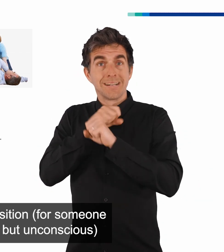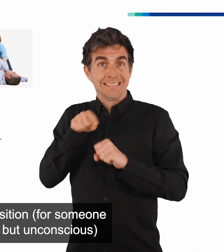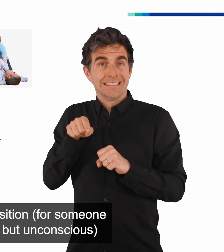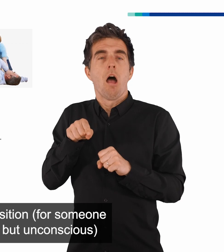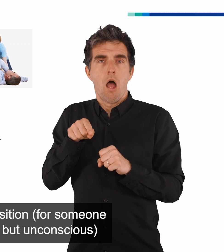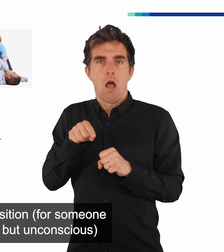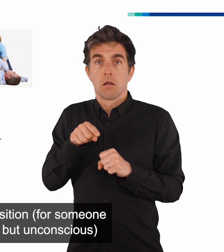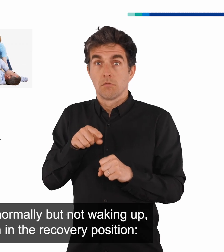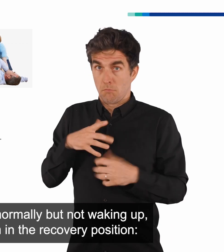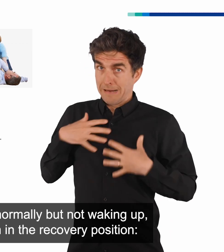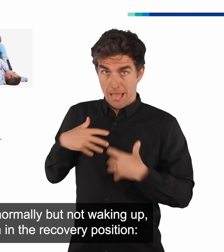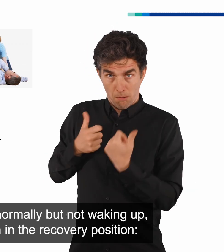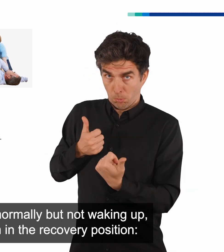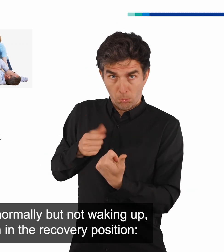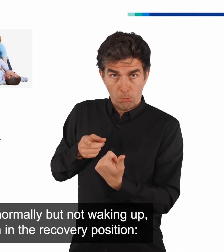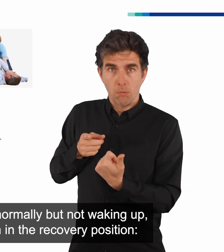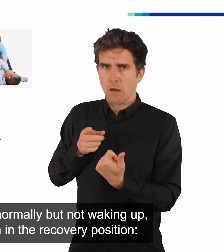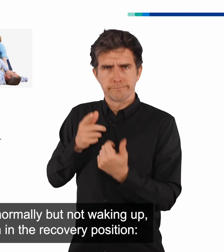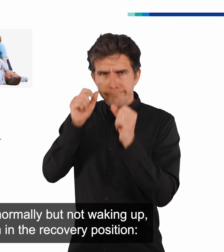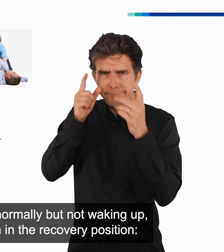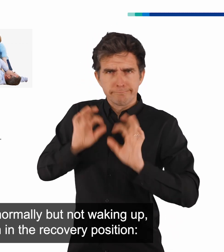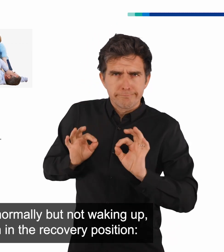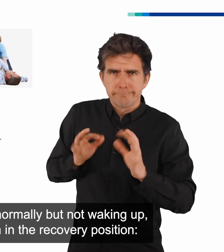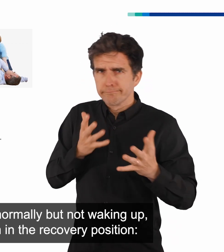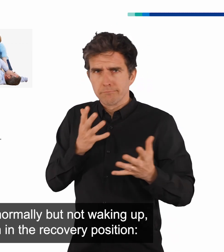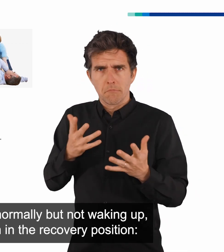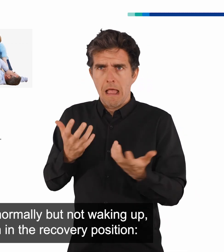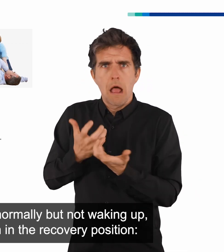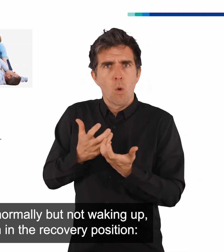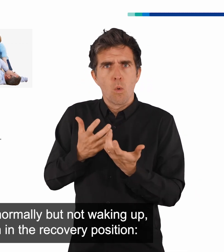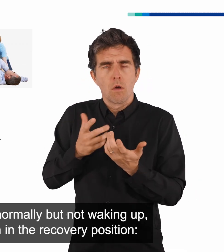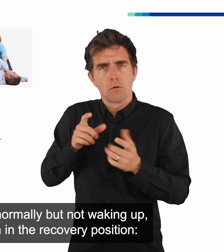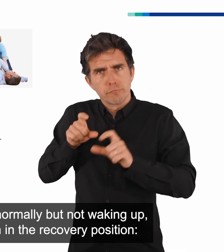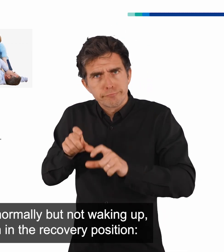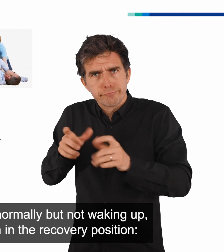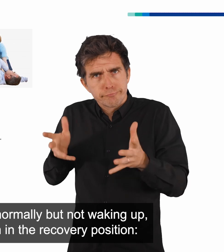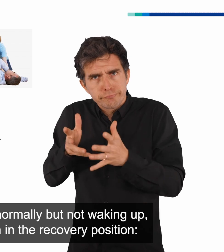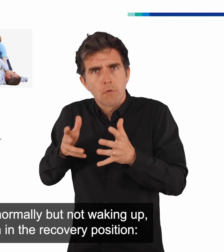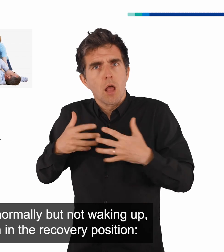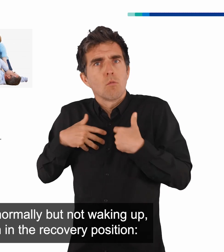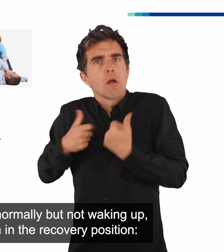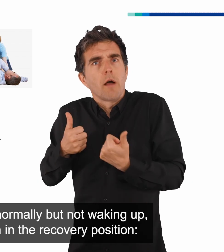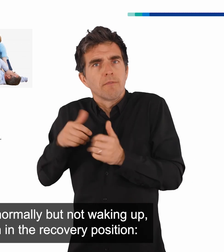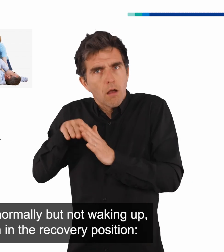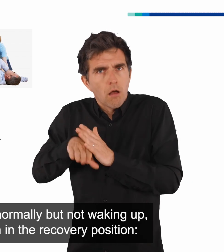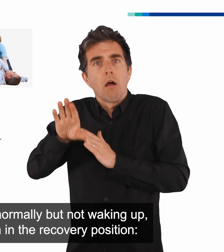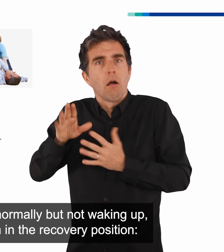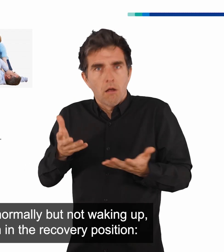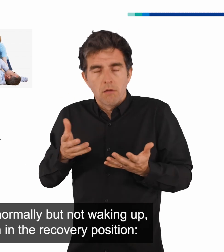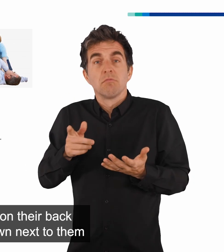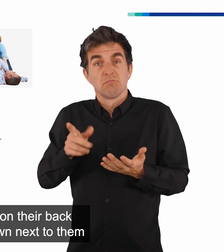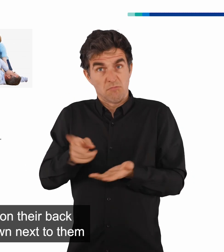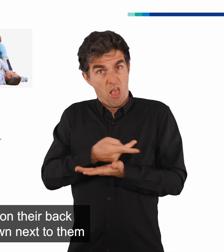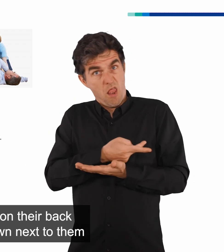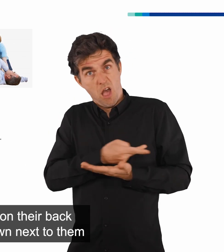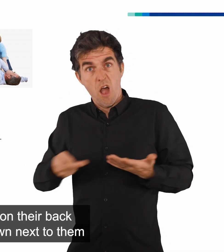normally but not waking up, here is how to put them in the recovery position. Lay them on their back and kneel